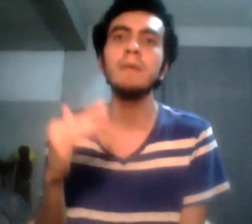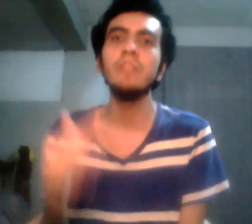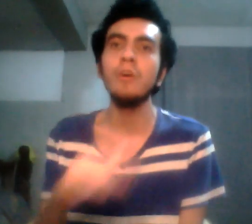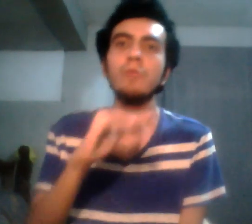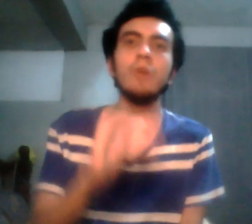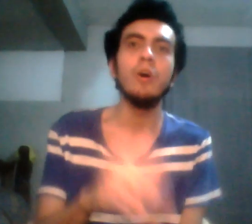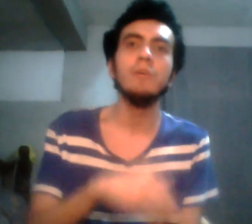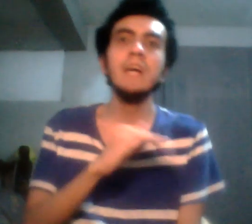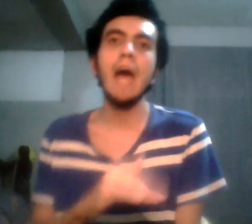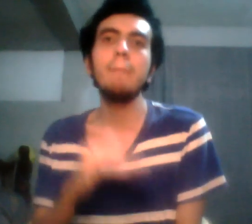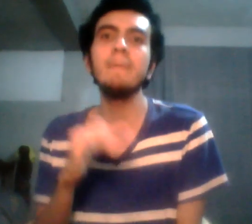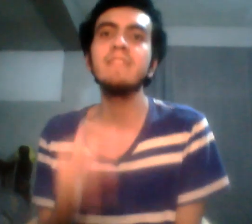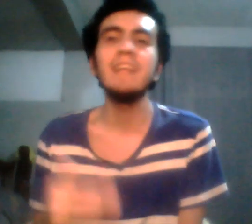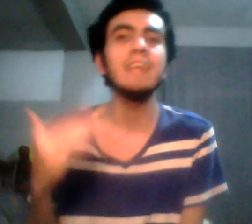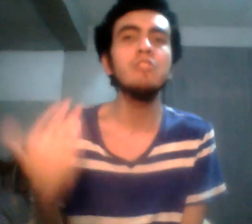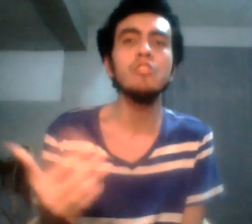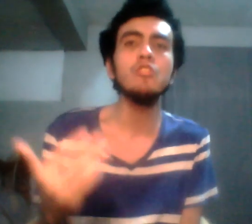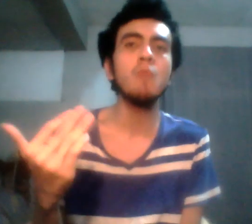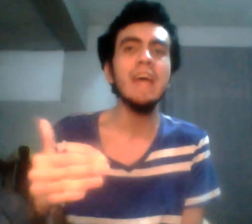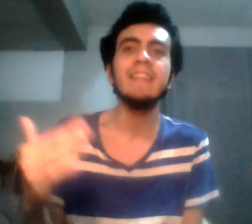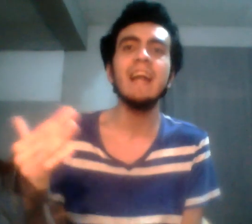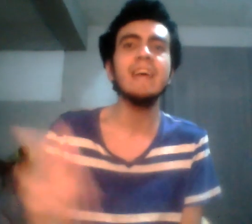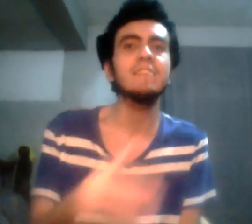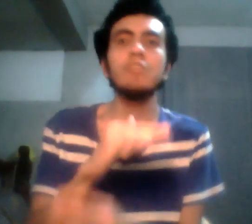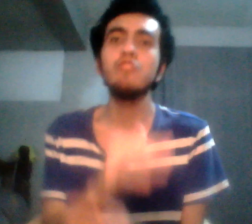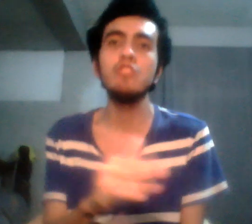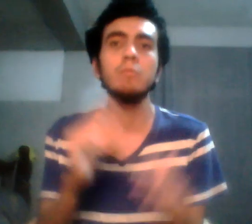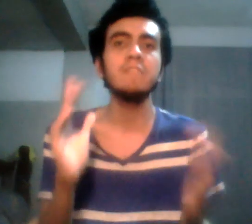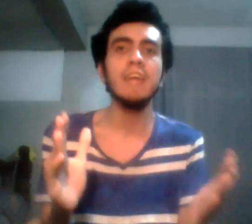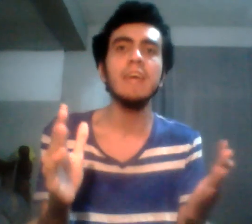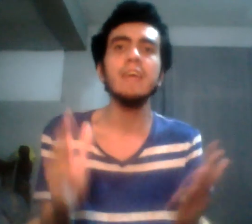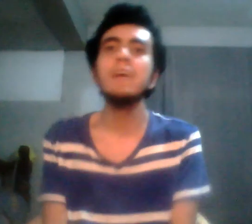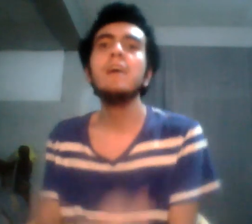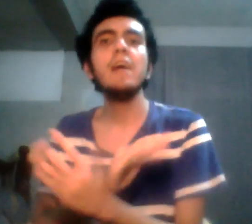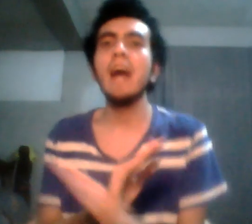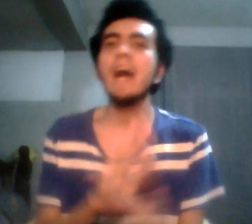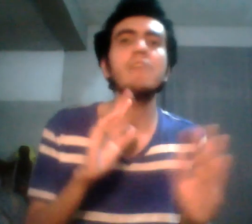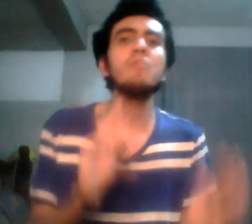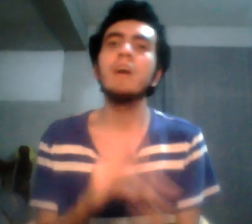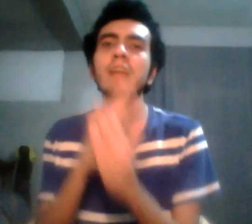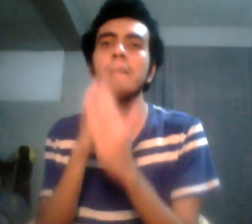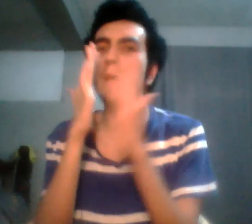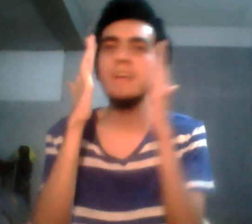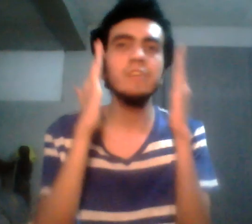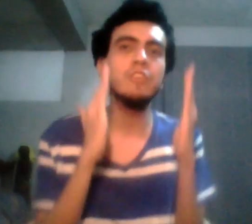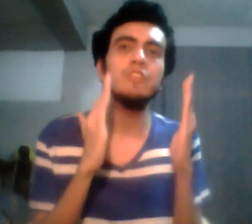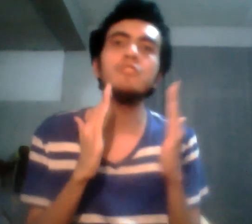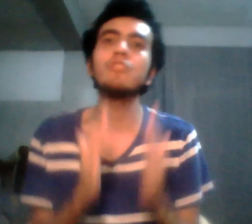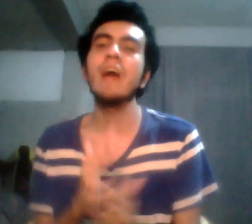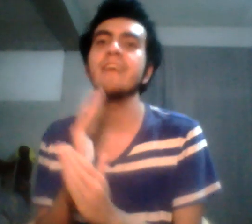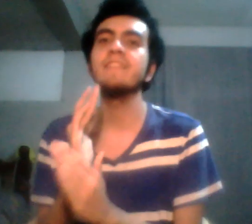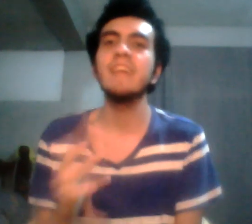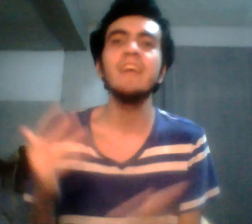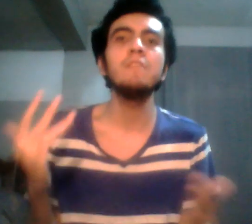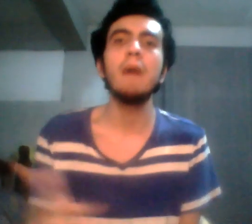even know. Oh, I've been telling you white lies so you will stay. I don't wanna make you cry. Stay here